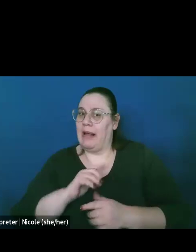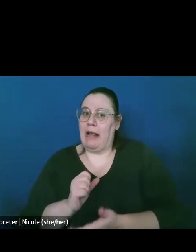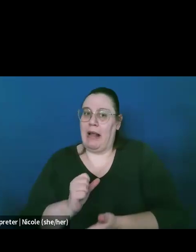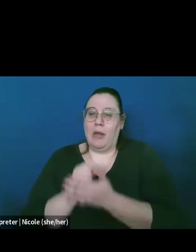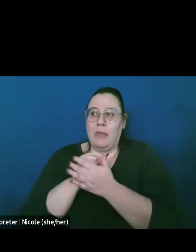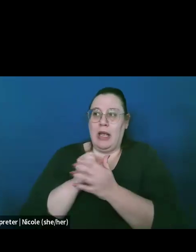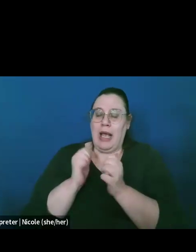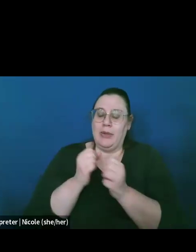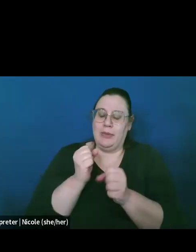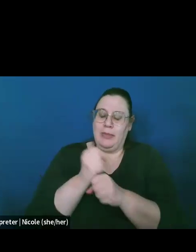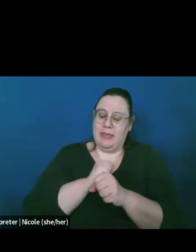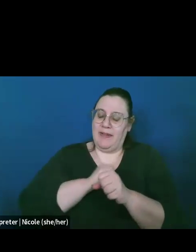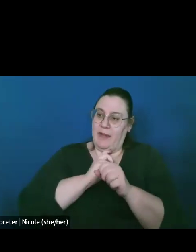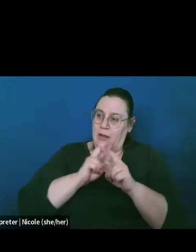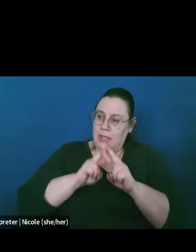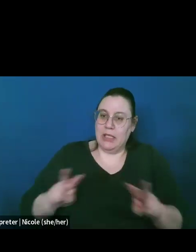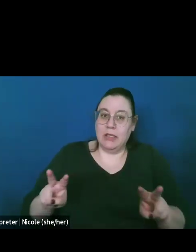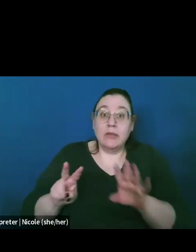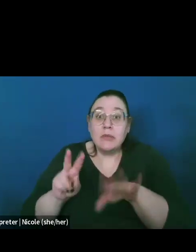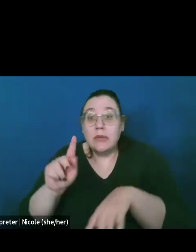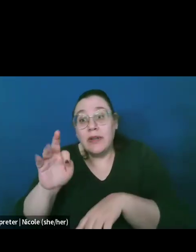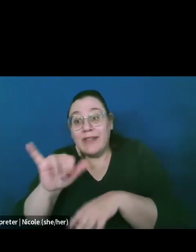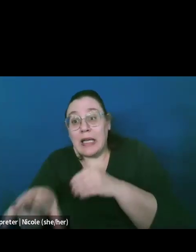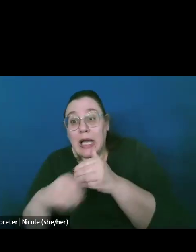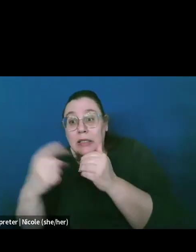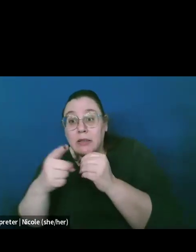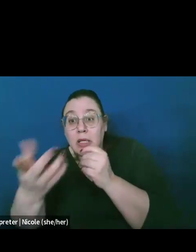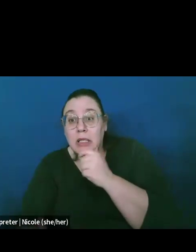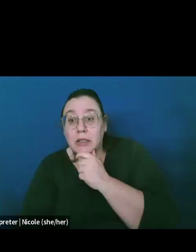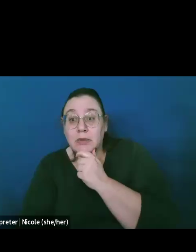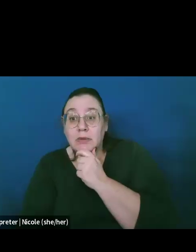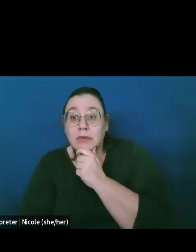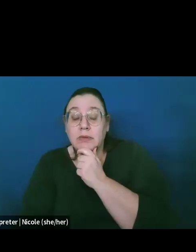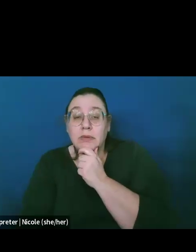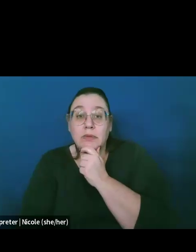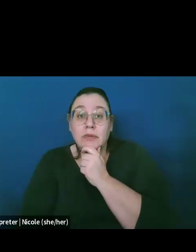pace myself. And Tiffany, is there anything you wanted to add here?